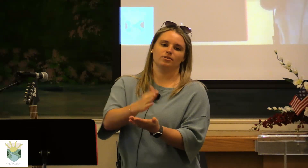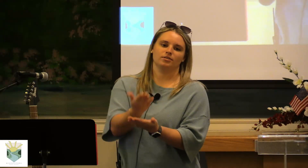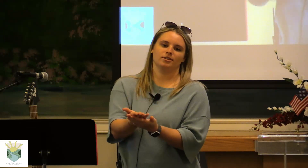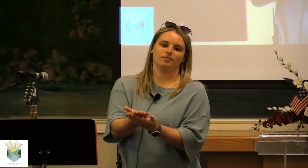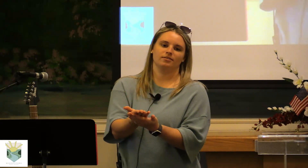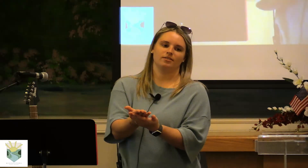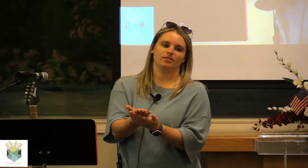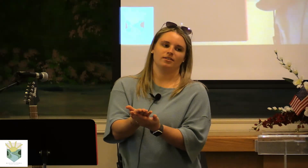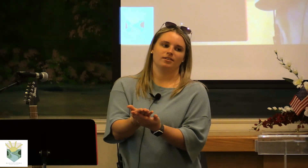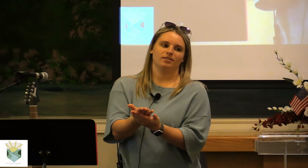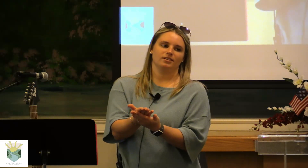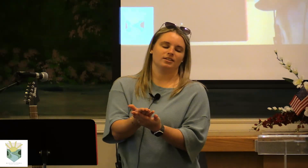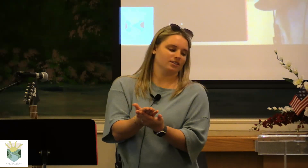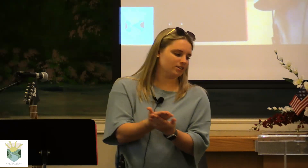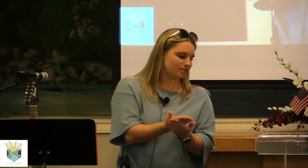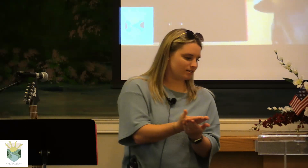2. Let's cook.